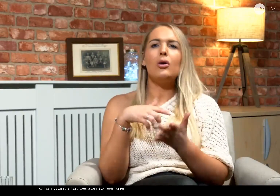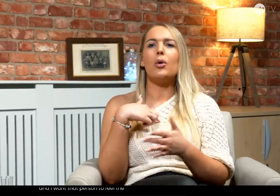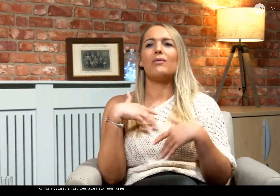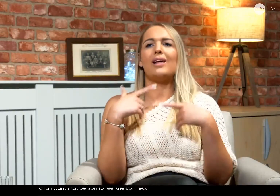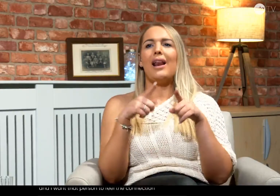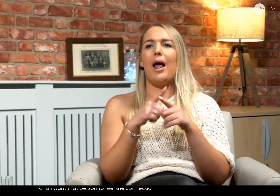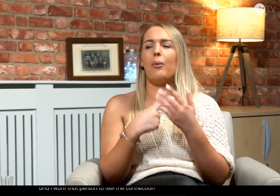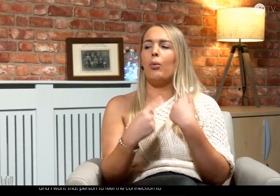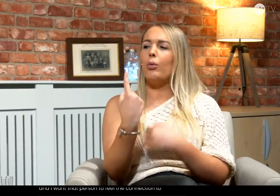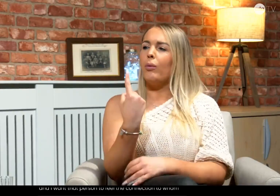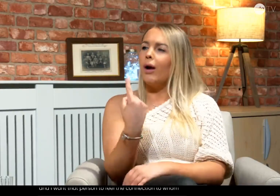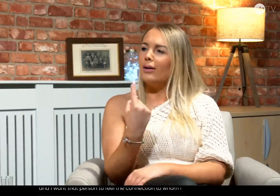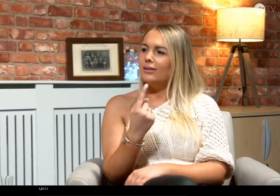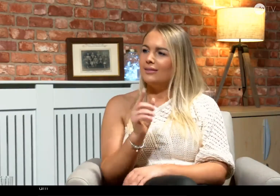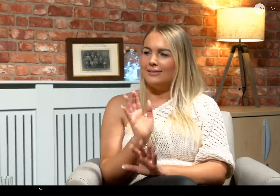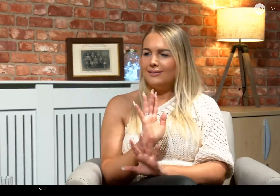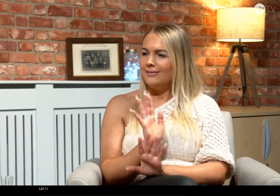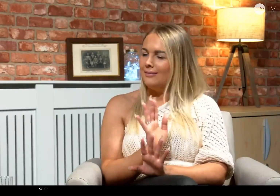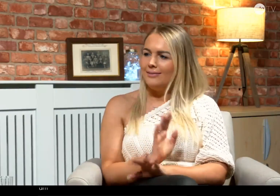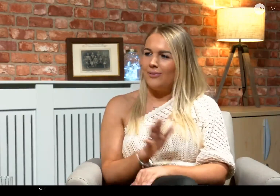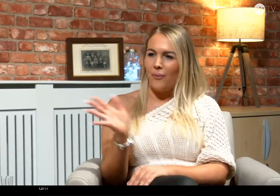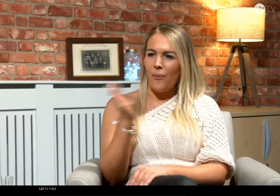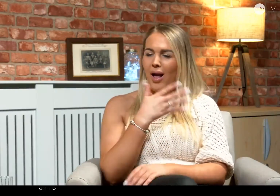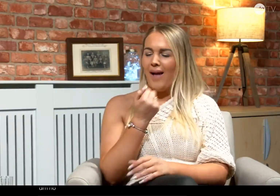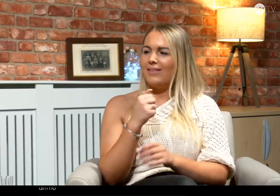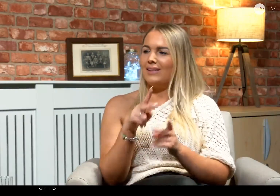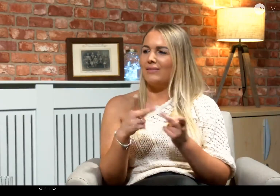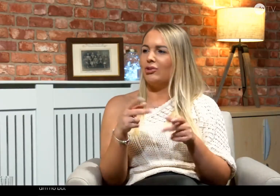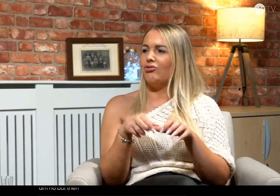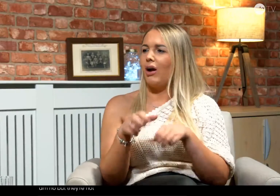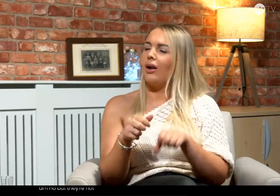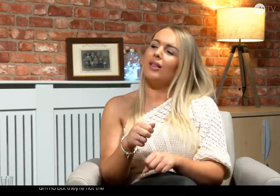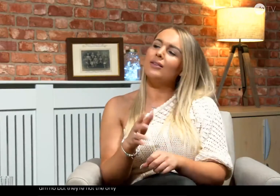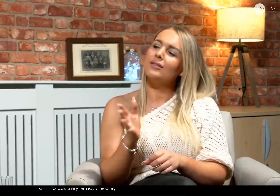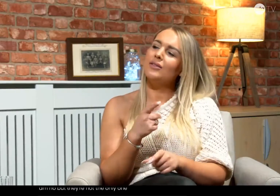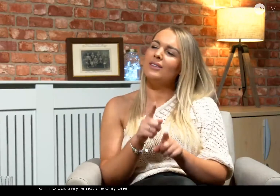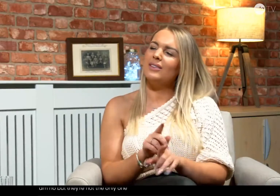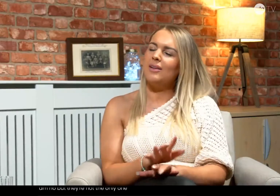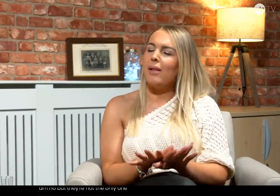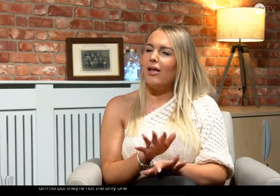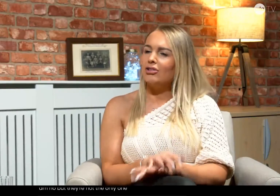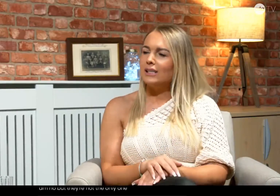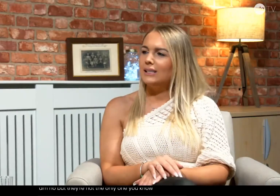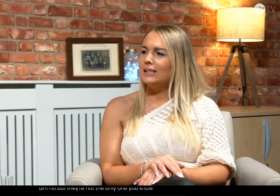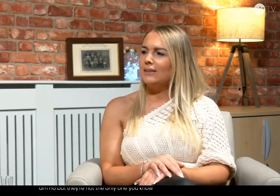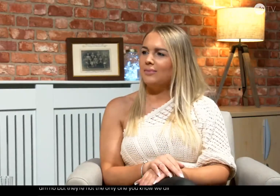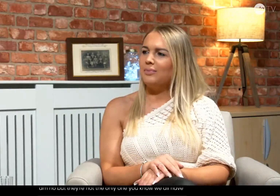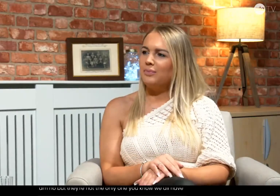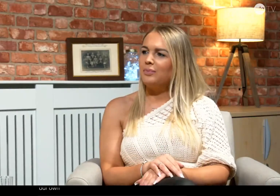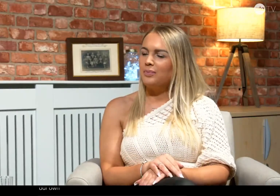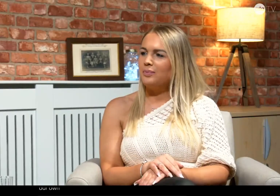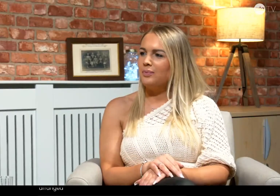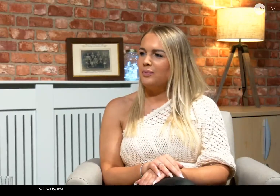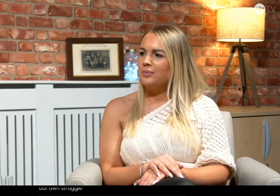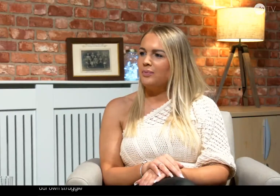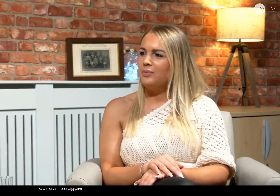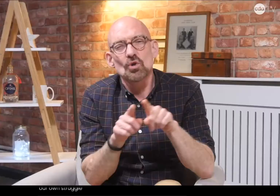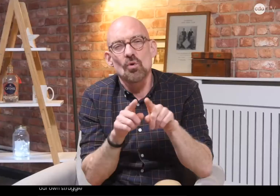am. Know that they're not the only one. You know, we all have our own struggles. So there are similarities to everyone